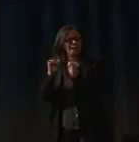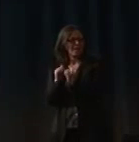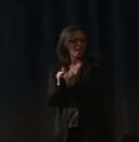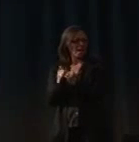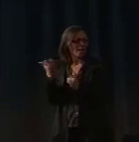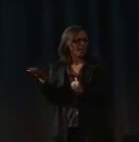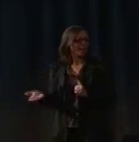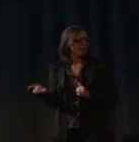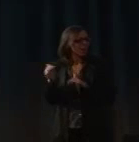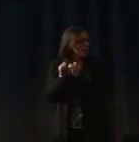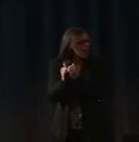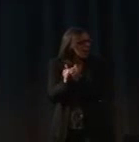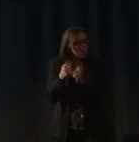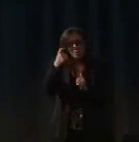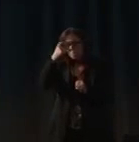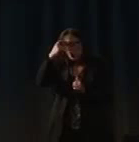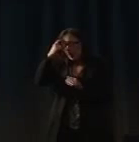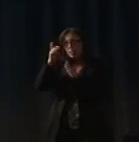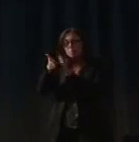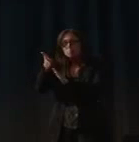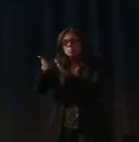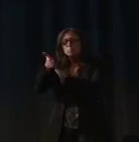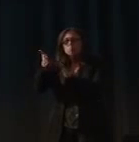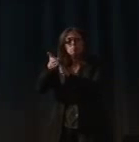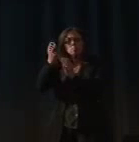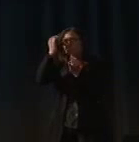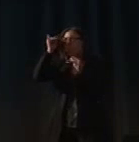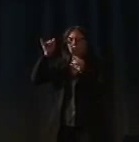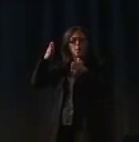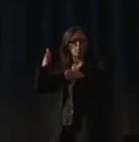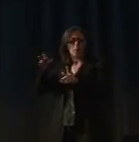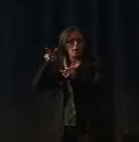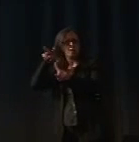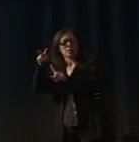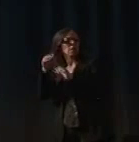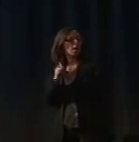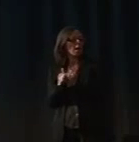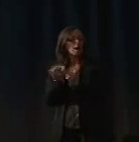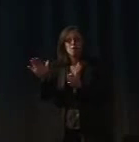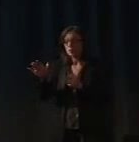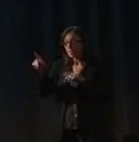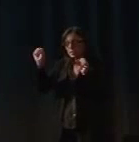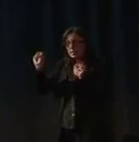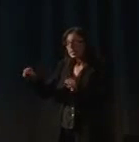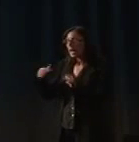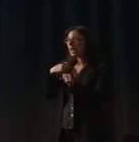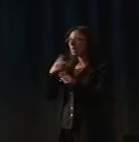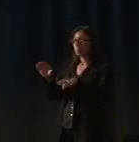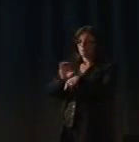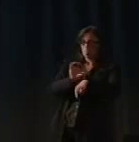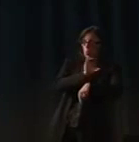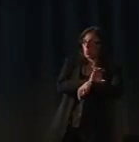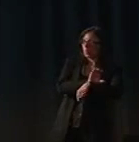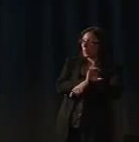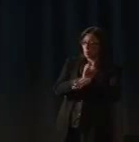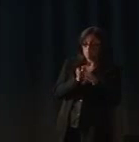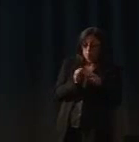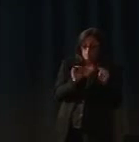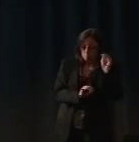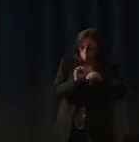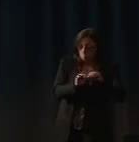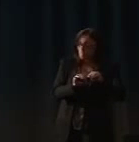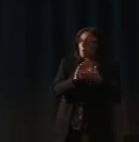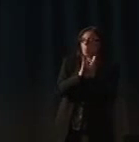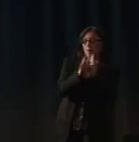computer? And so these were the question of human intelligence that drove my scientific